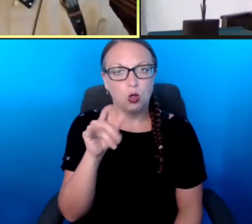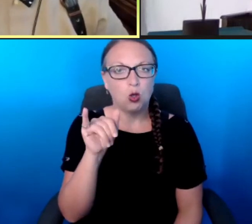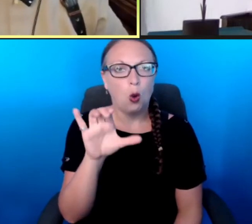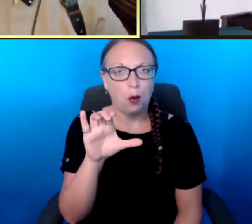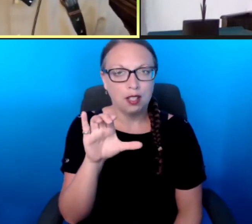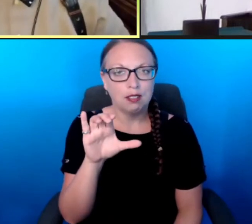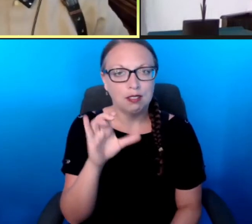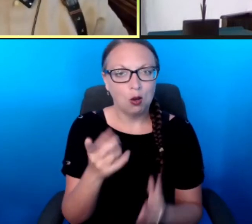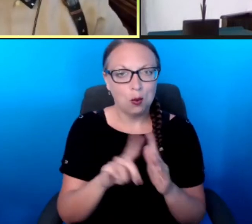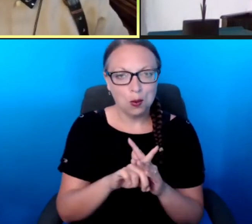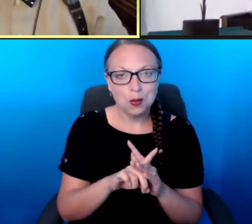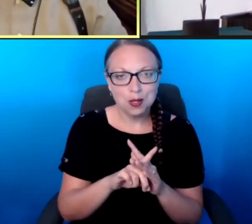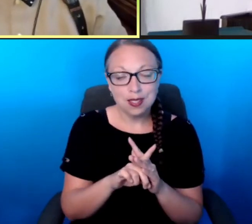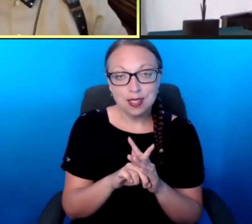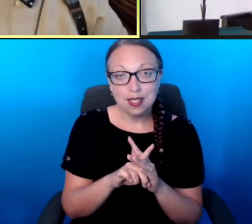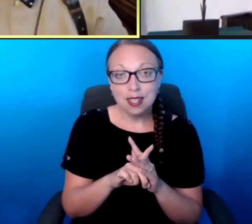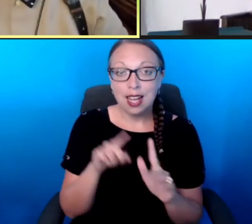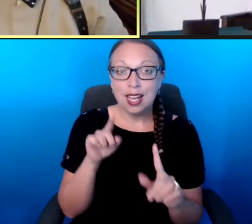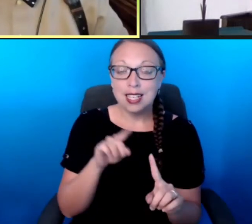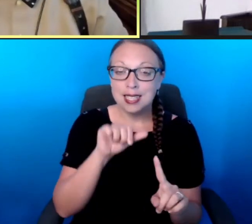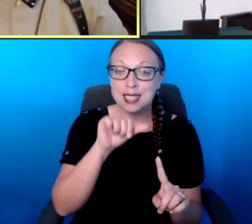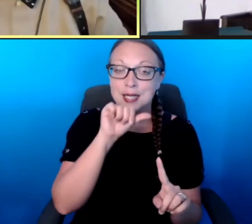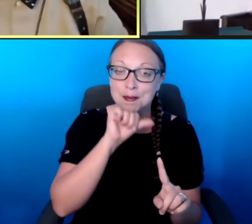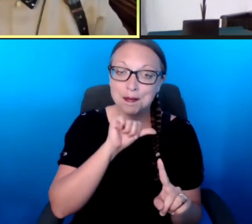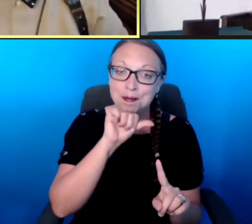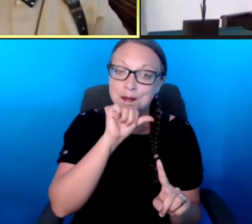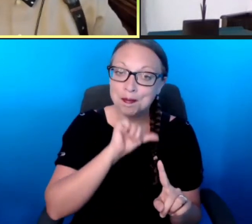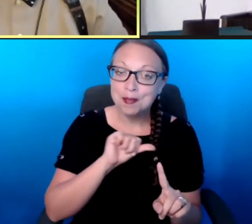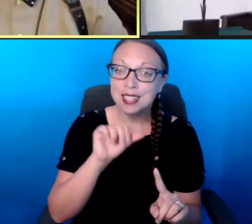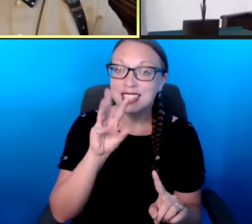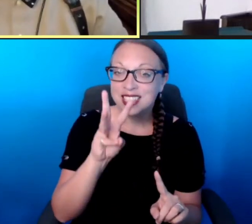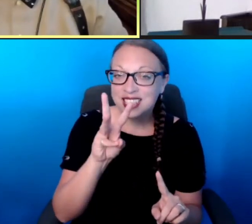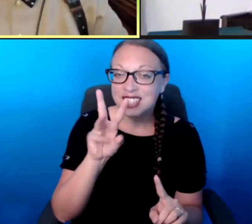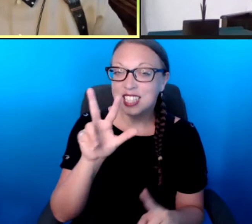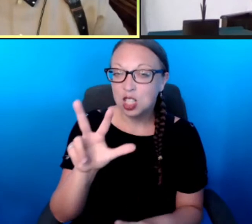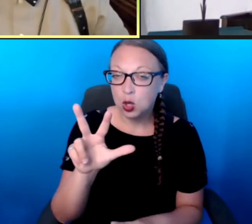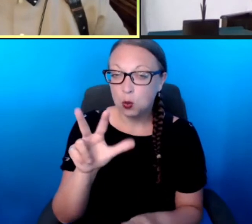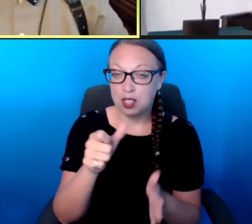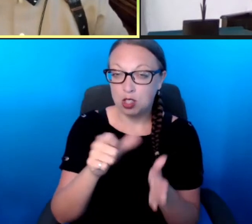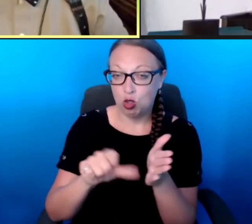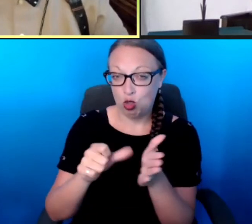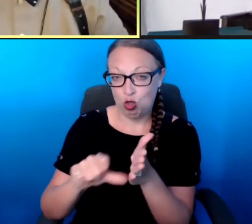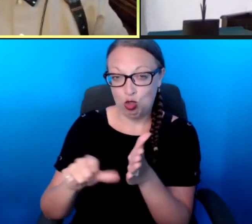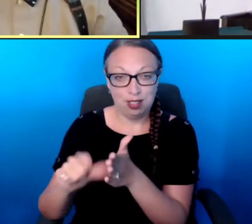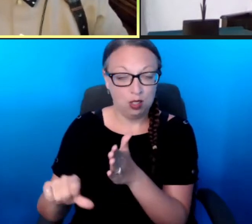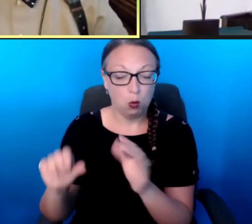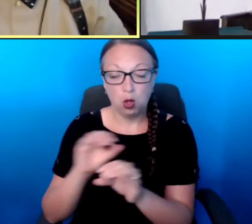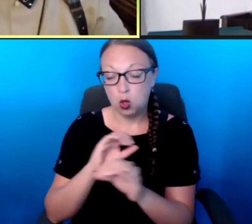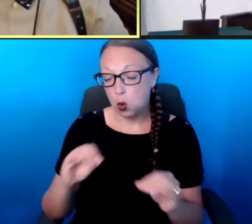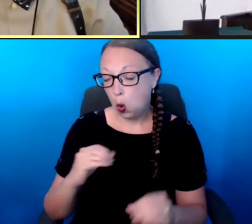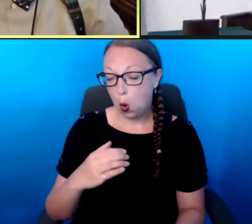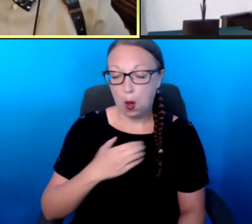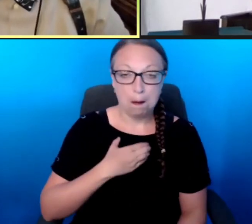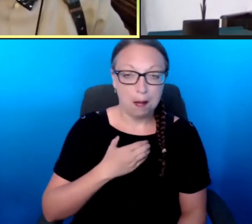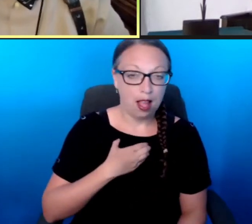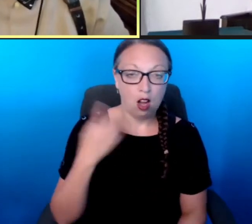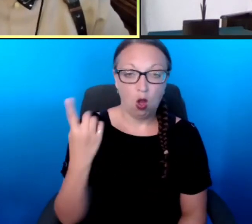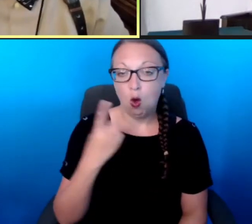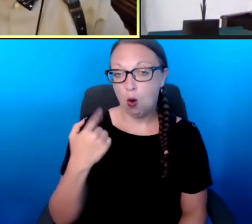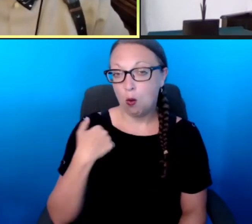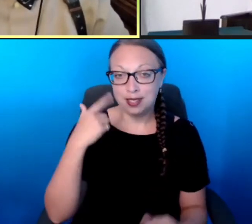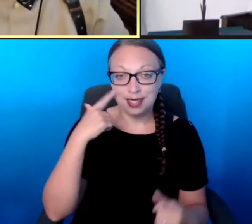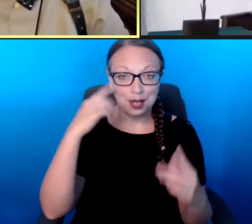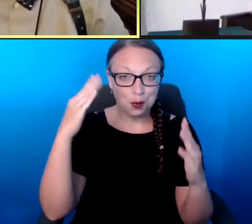And he handled 63 operations without complaint, and always with hope. Do you feel like at